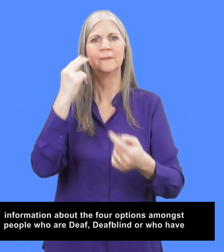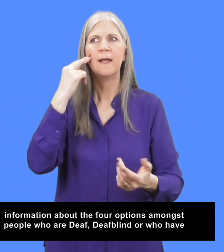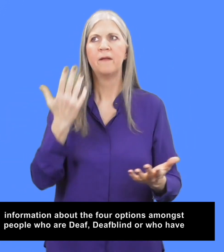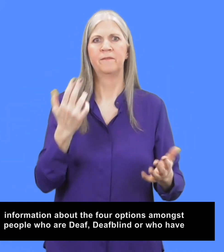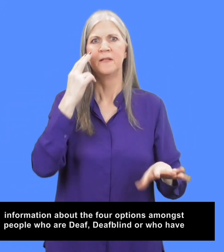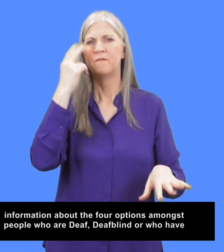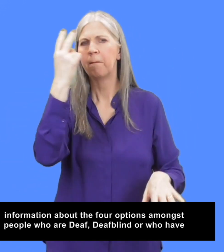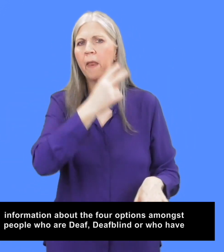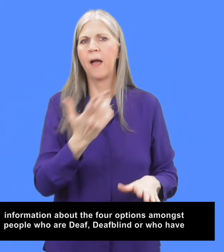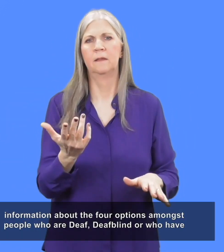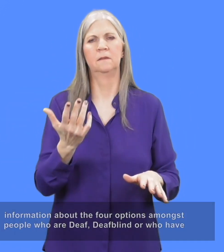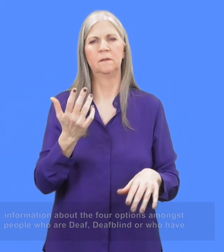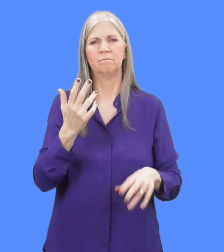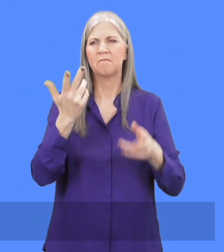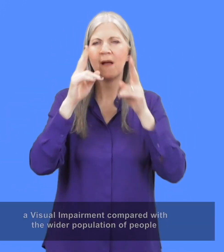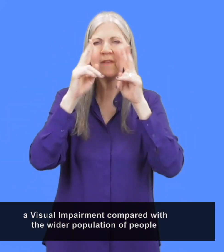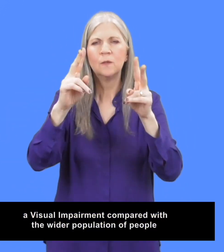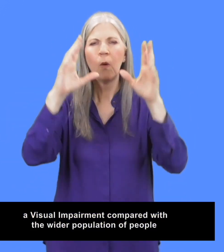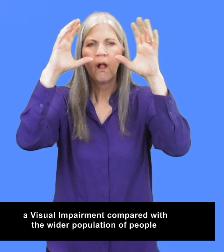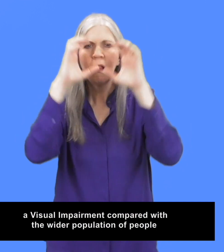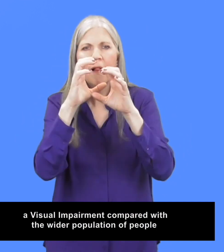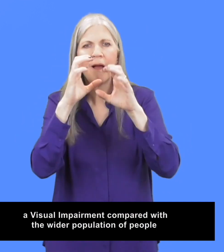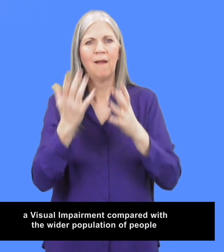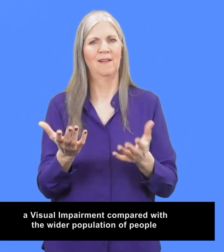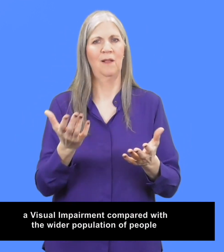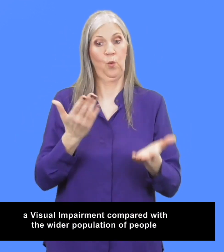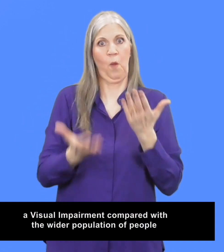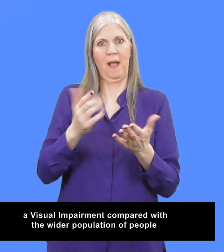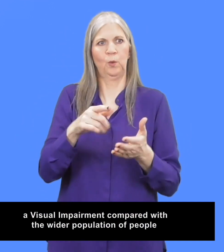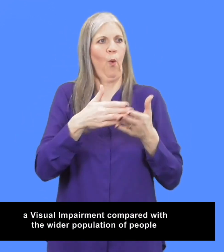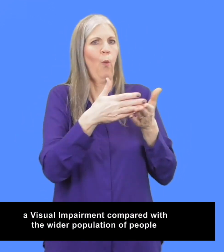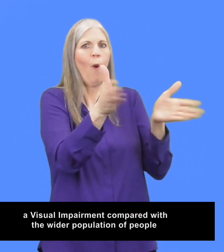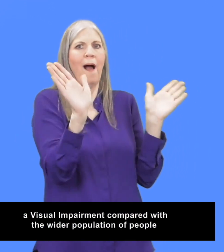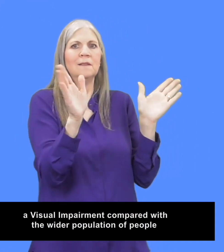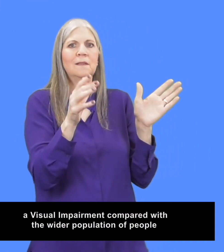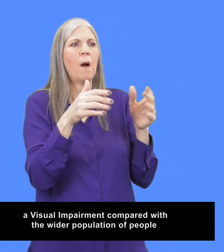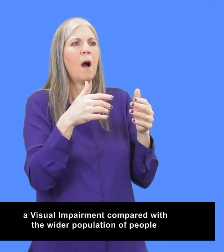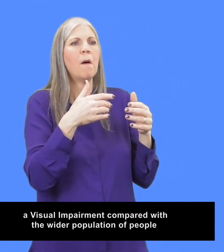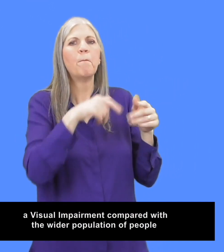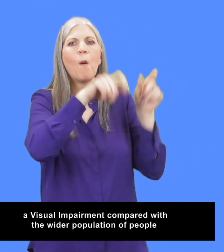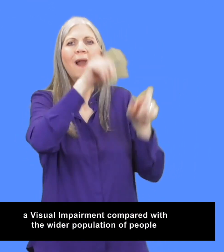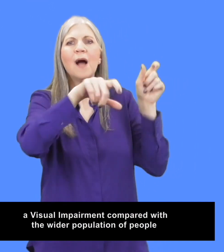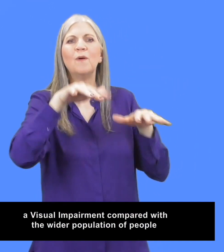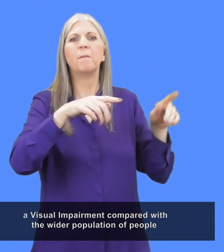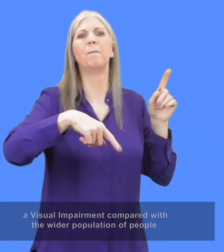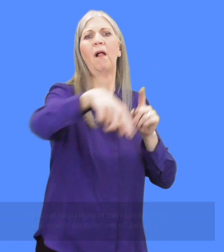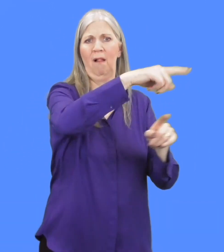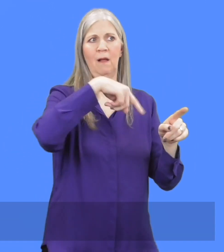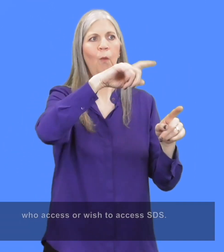who have a visual impairment, compared with the wider population of people who access or wish